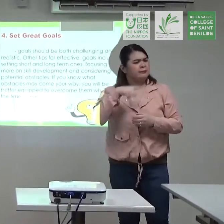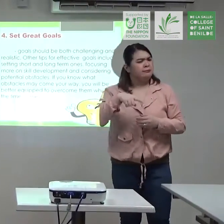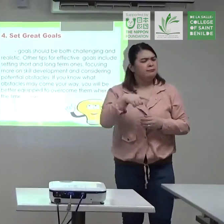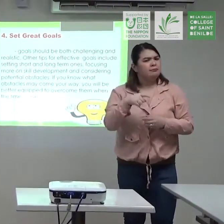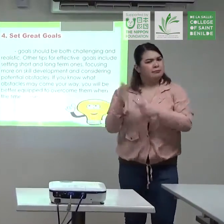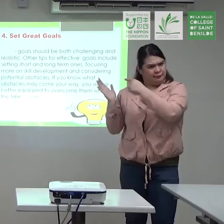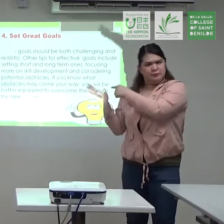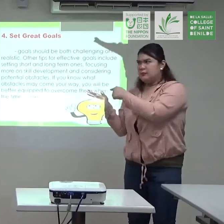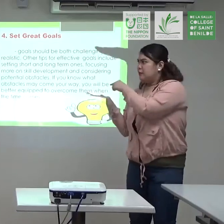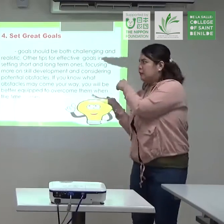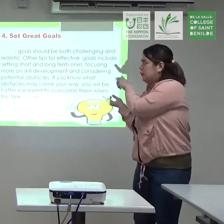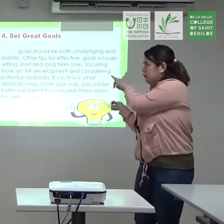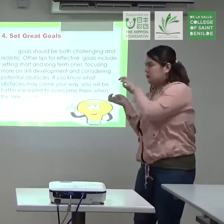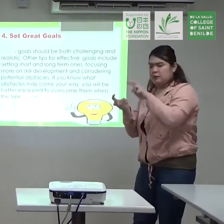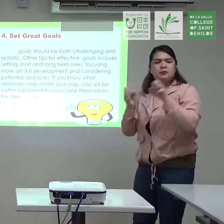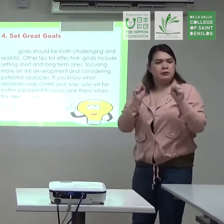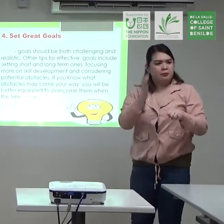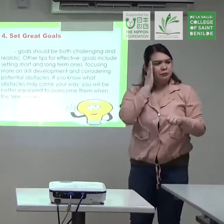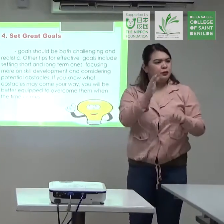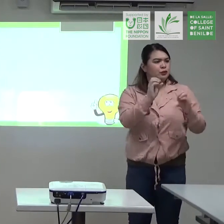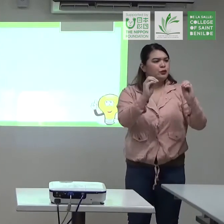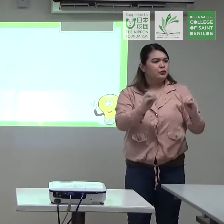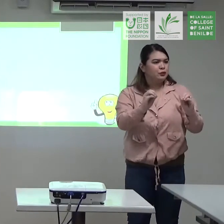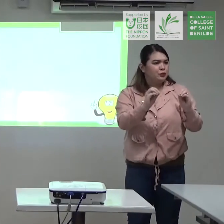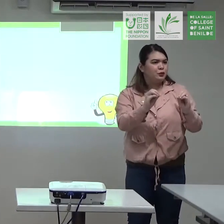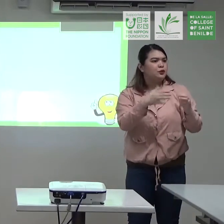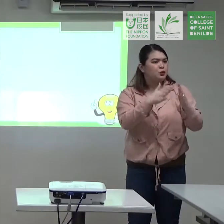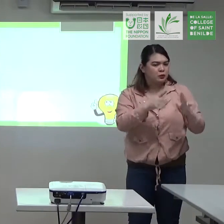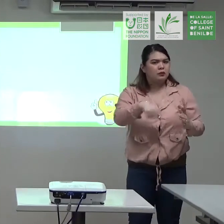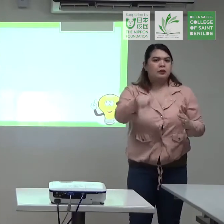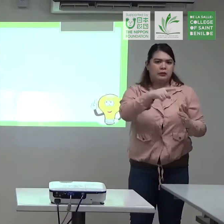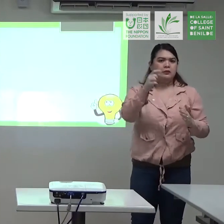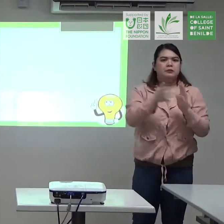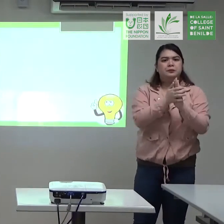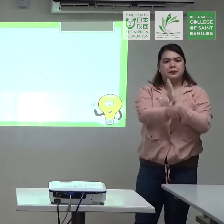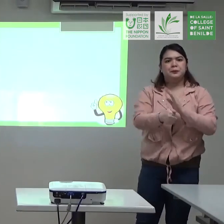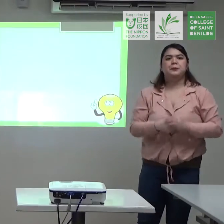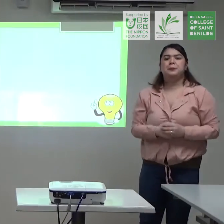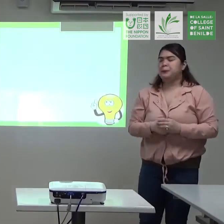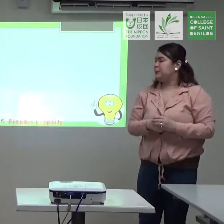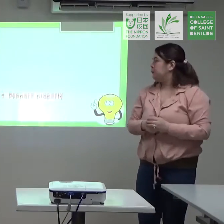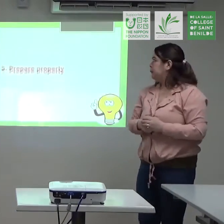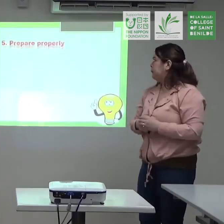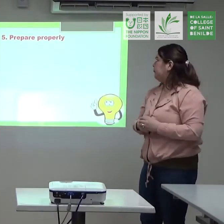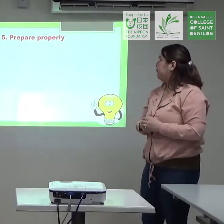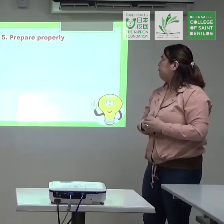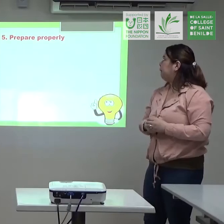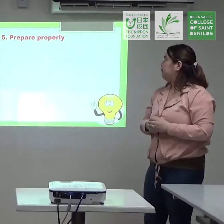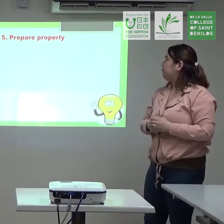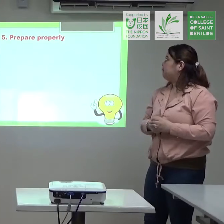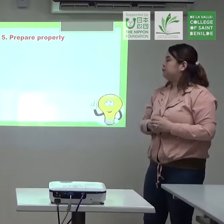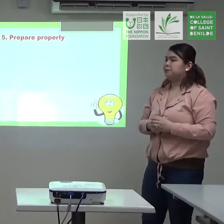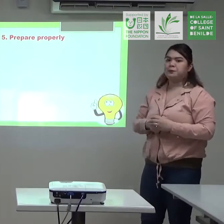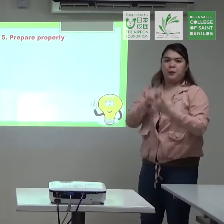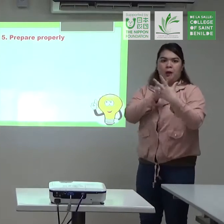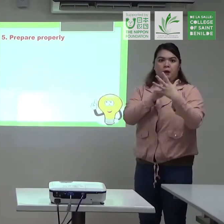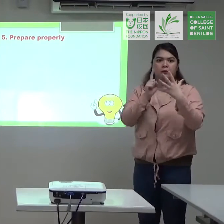good tasks, learning tasks. Then,